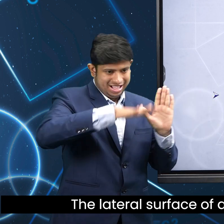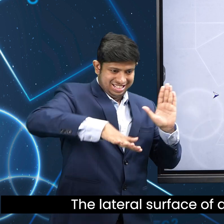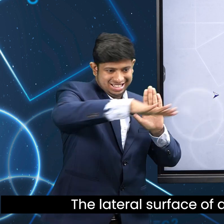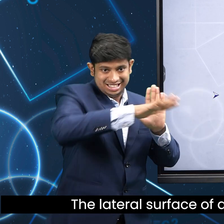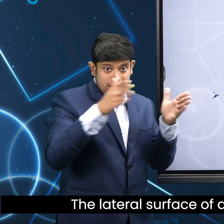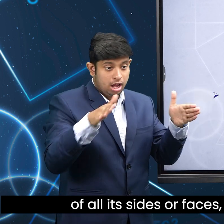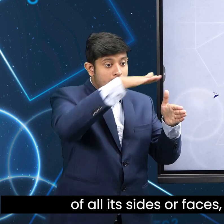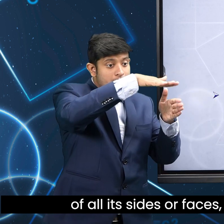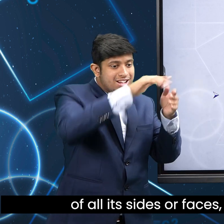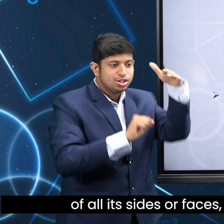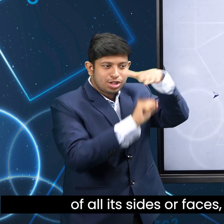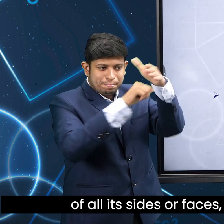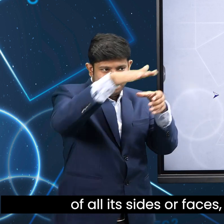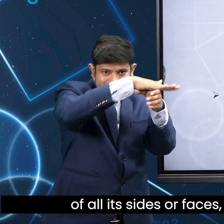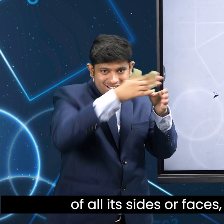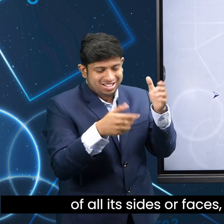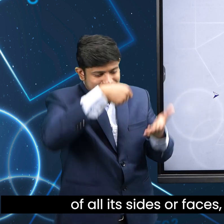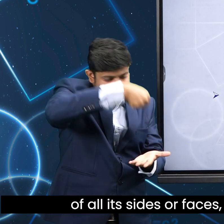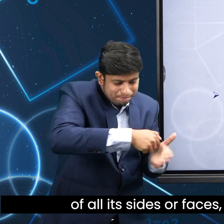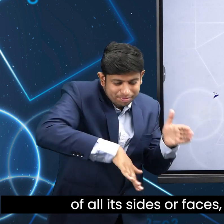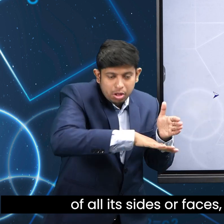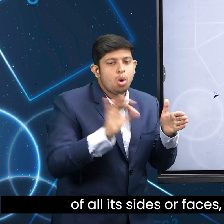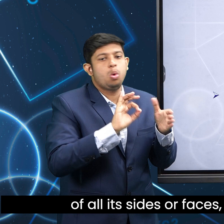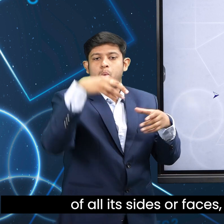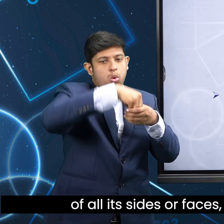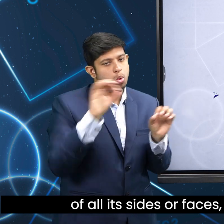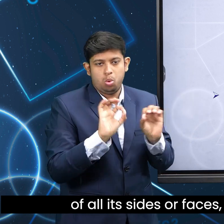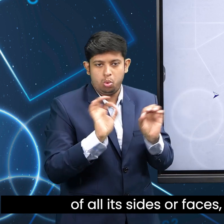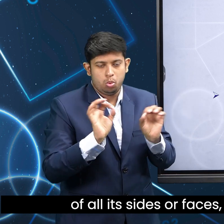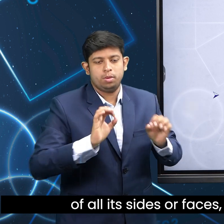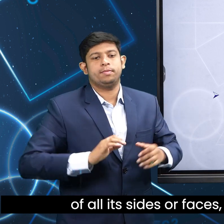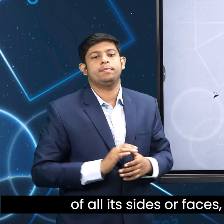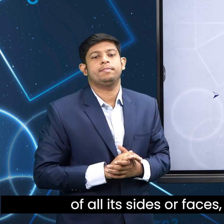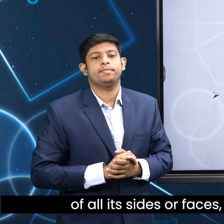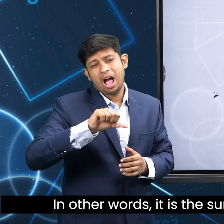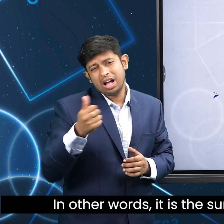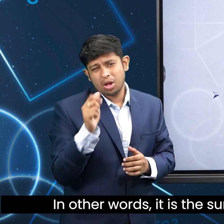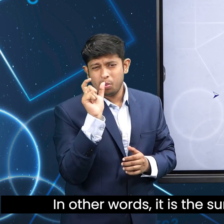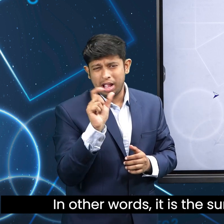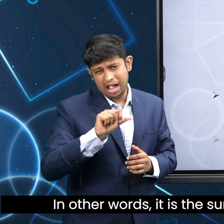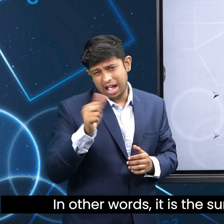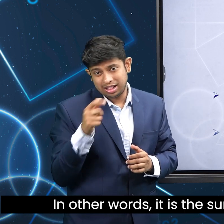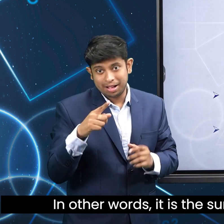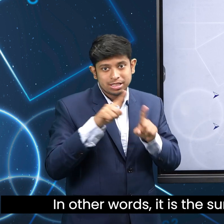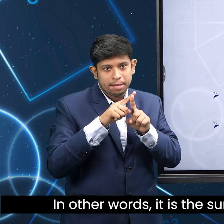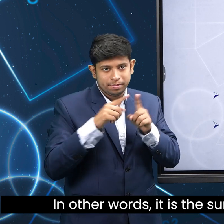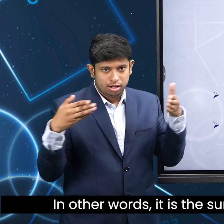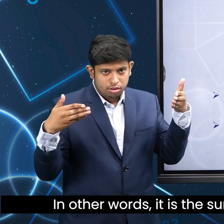combined area of all its sides or faces excluding the top and bottom faces. In other words, it is the sum of the